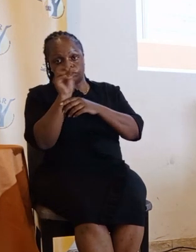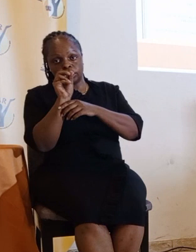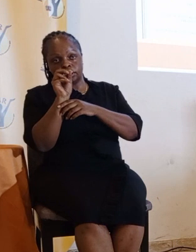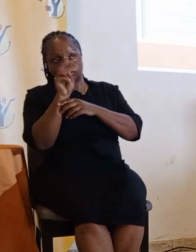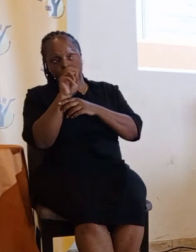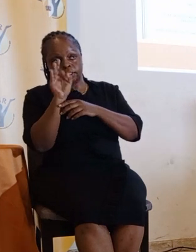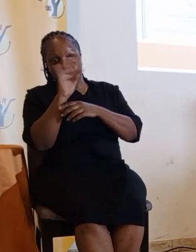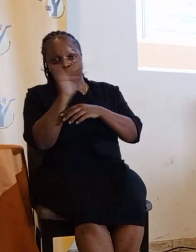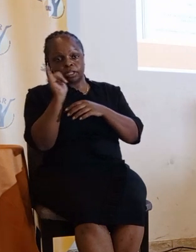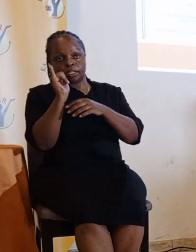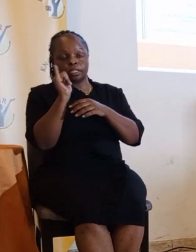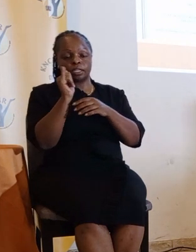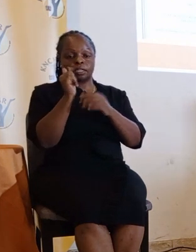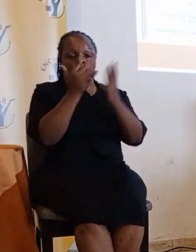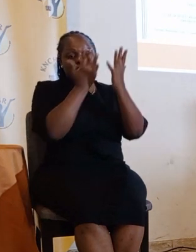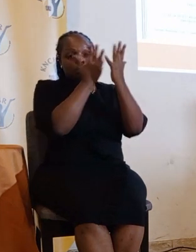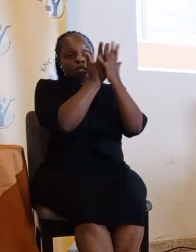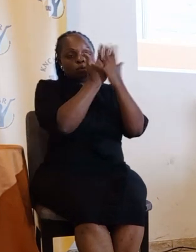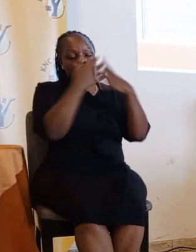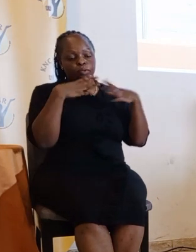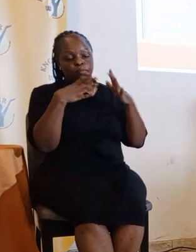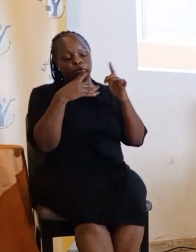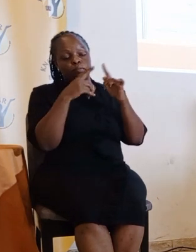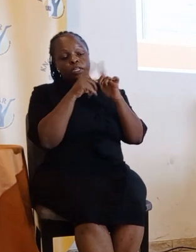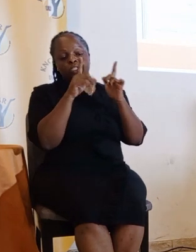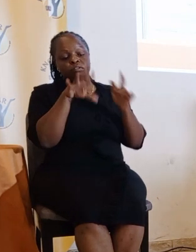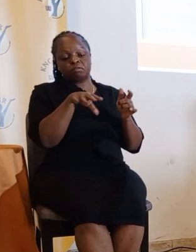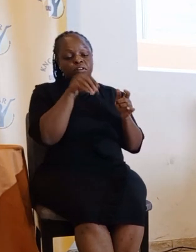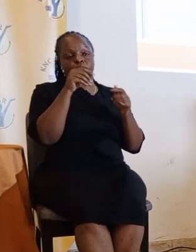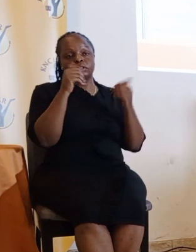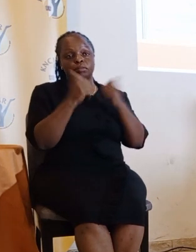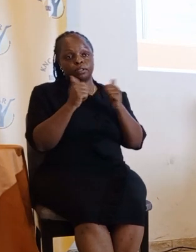armed people and has since not been found.